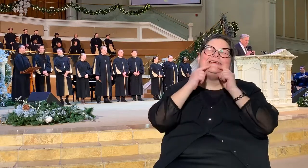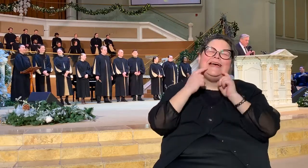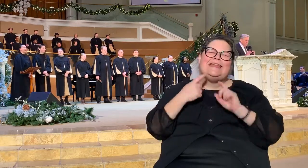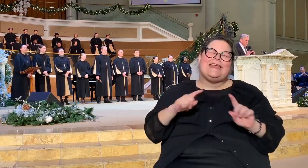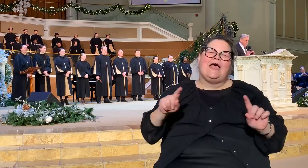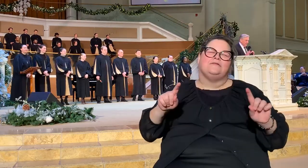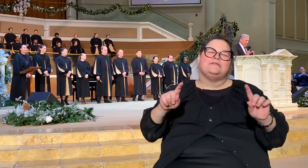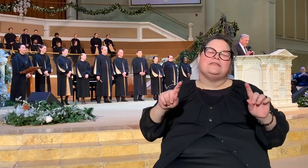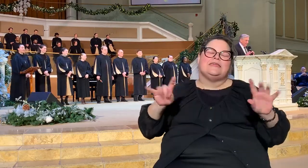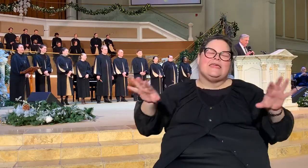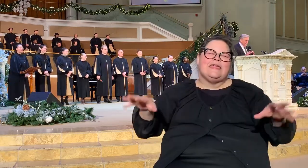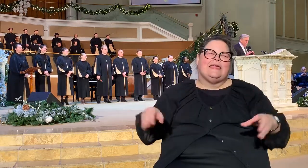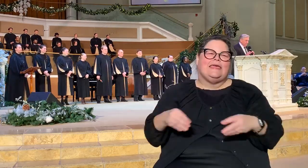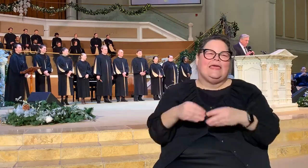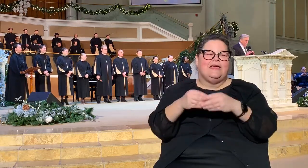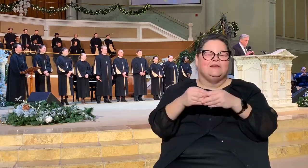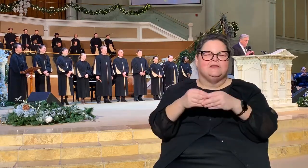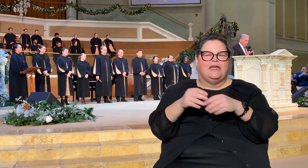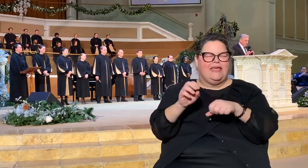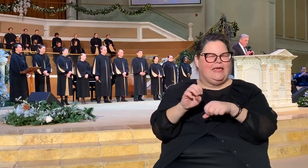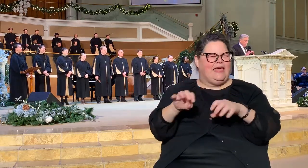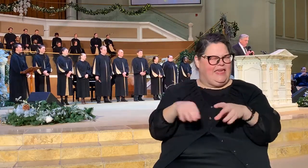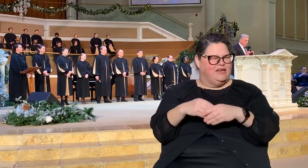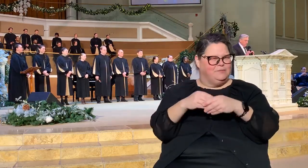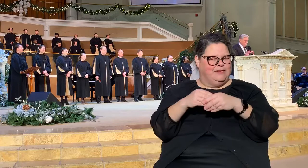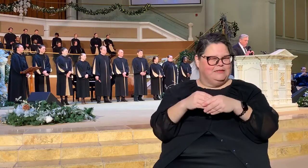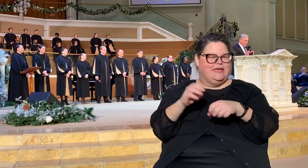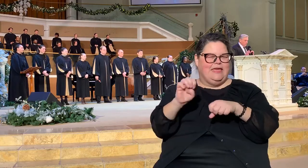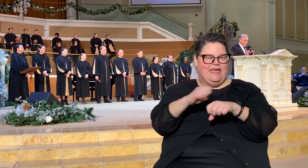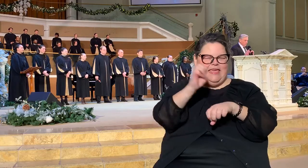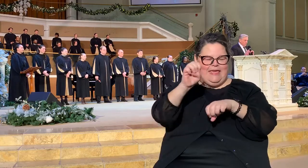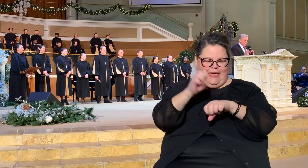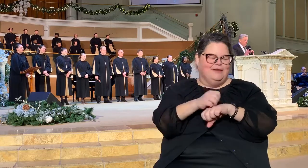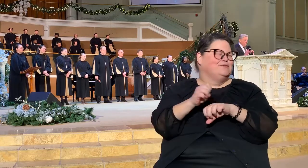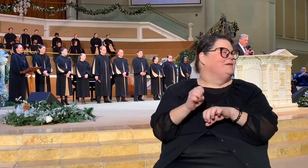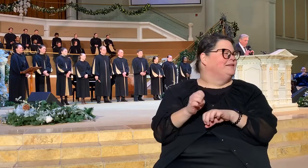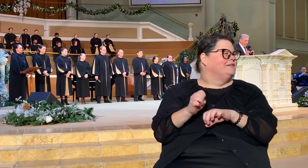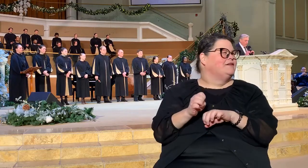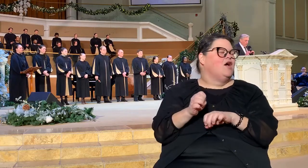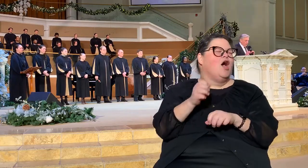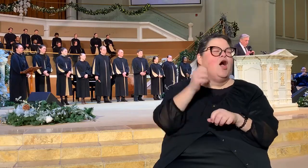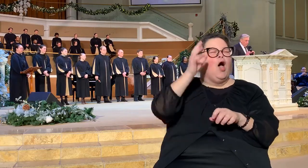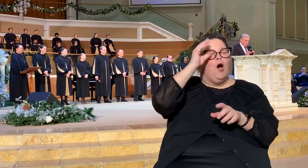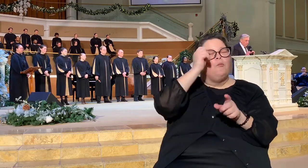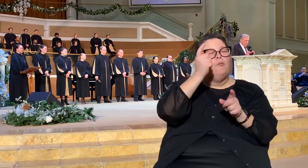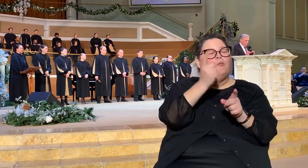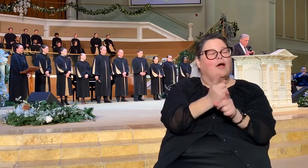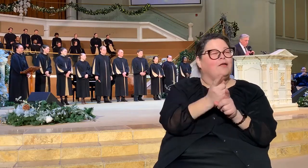Engagement of brother